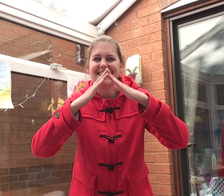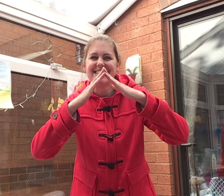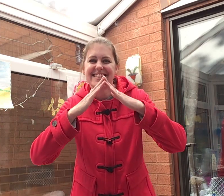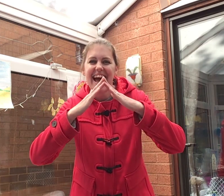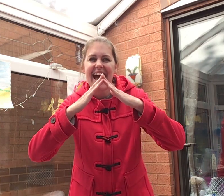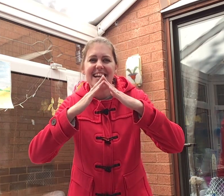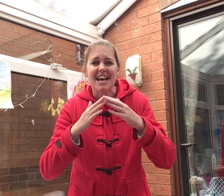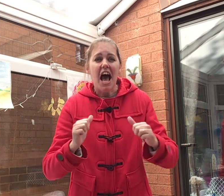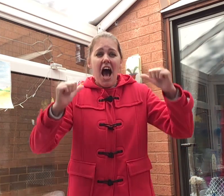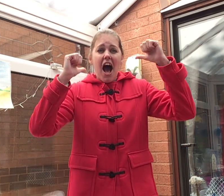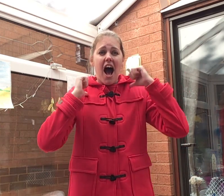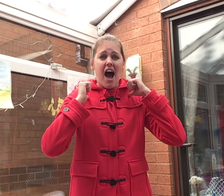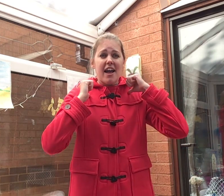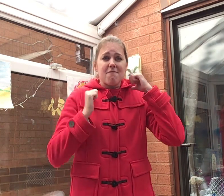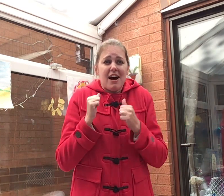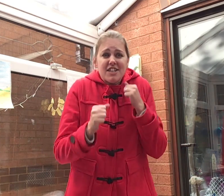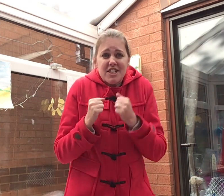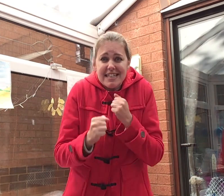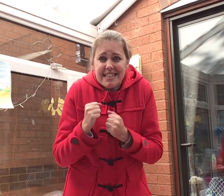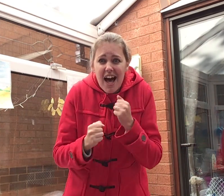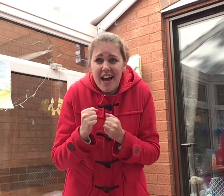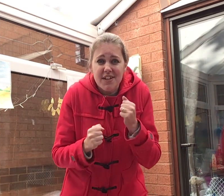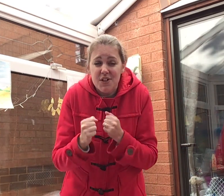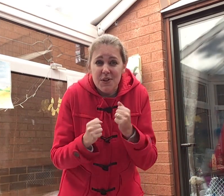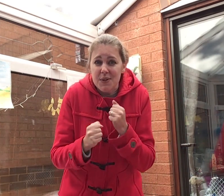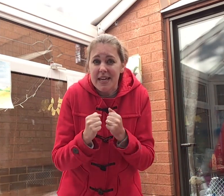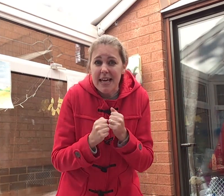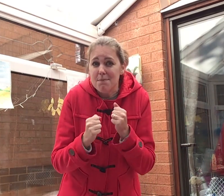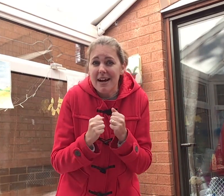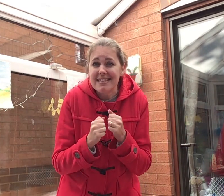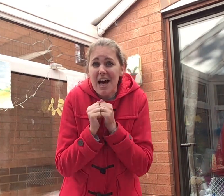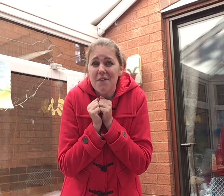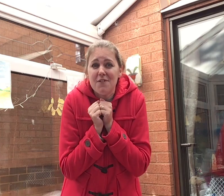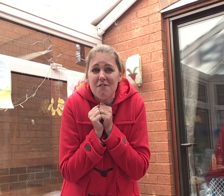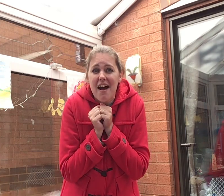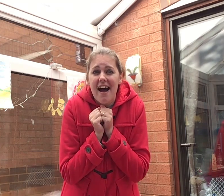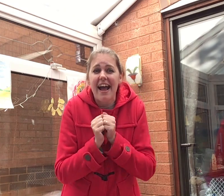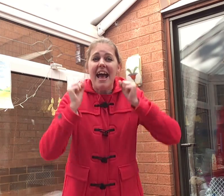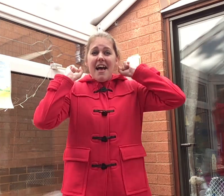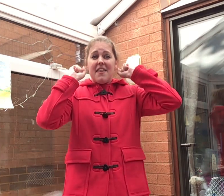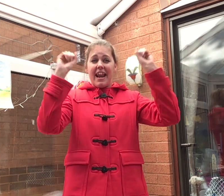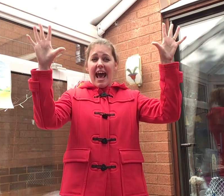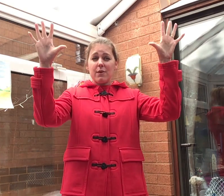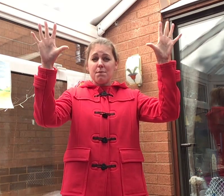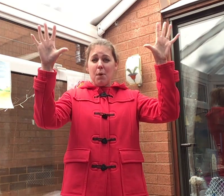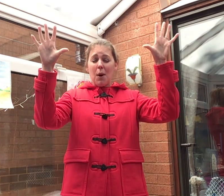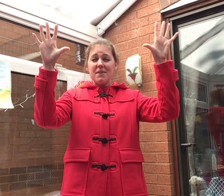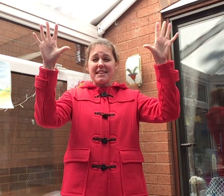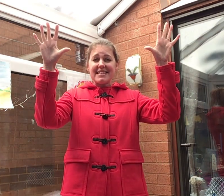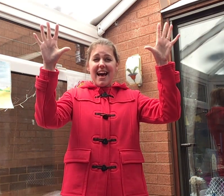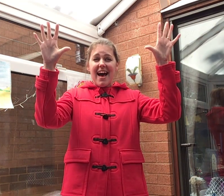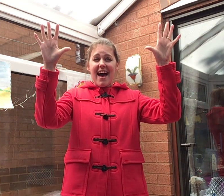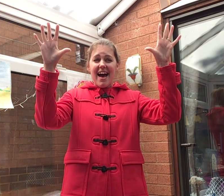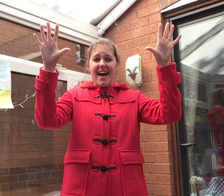shed. I rush inside to keep myself dry. Then out pops the sun